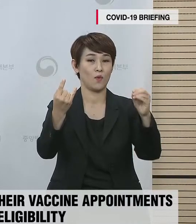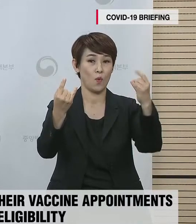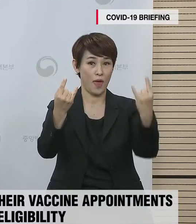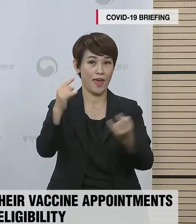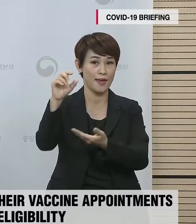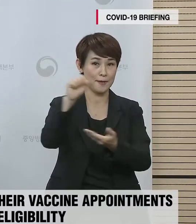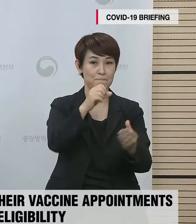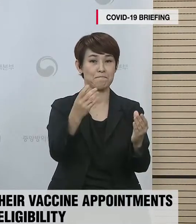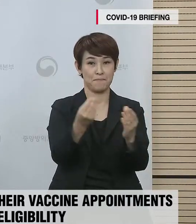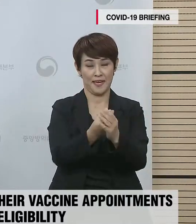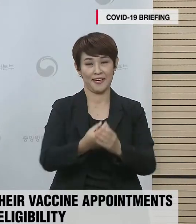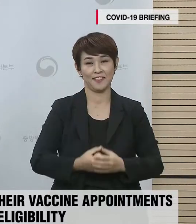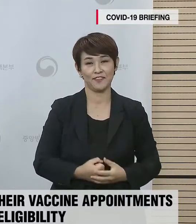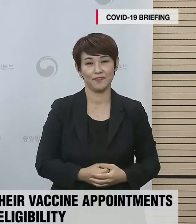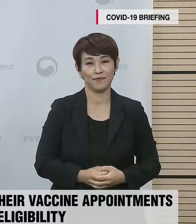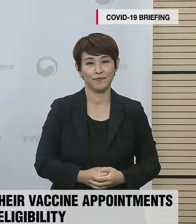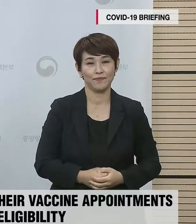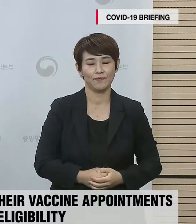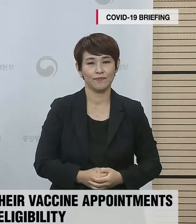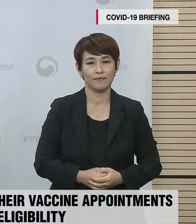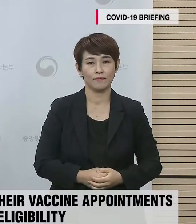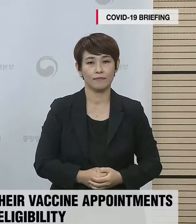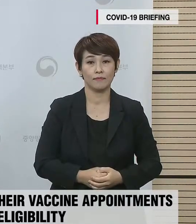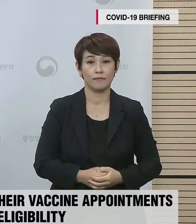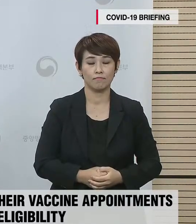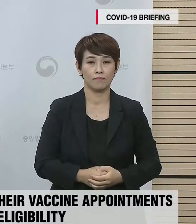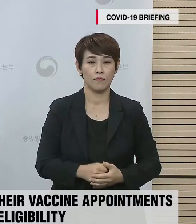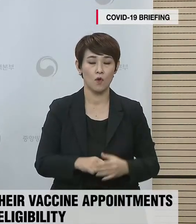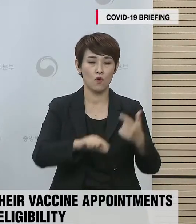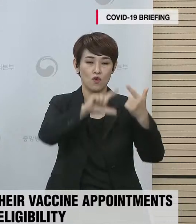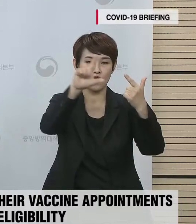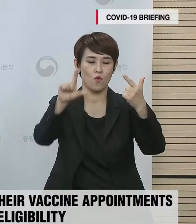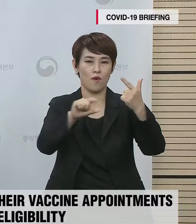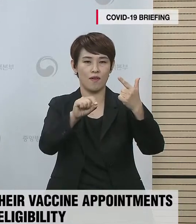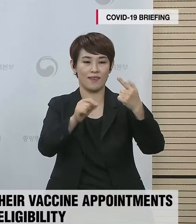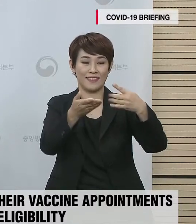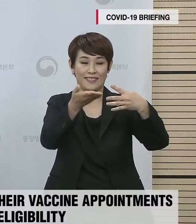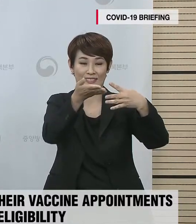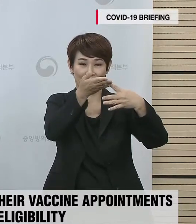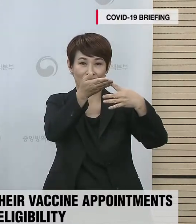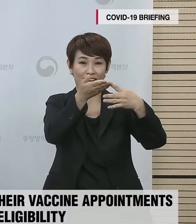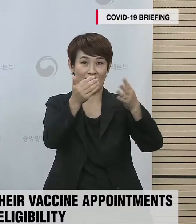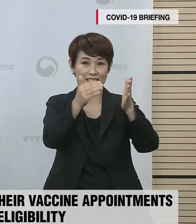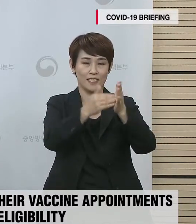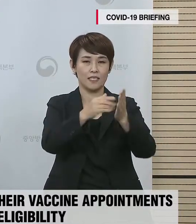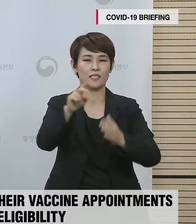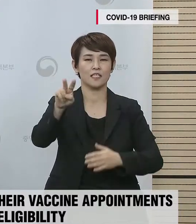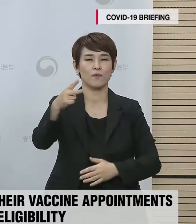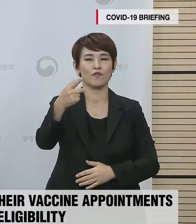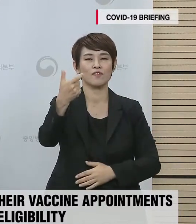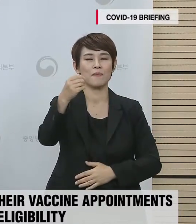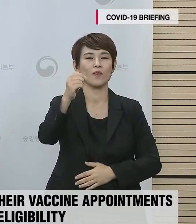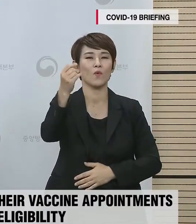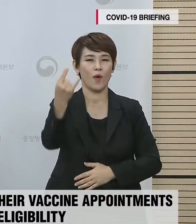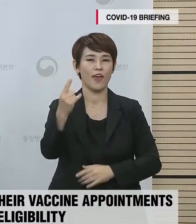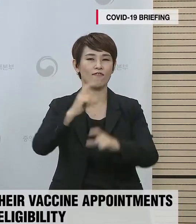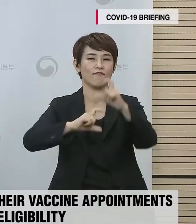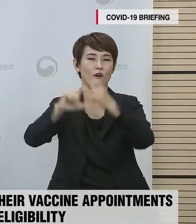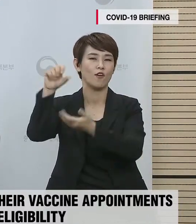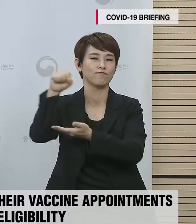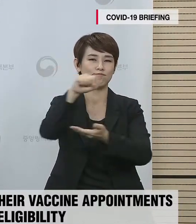now, we have completed the supply of more than 14 million doses here in South Korea. And we also